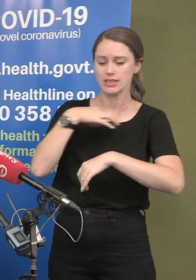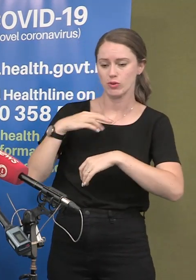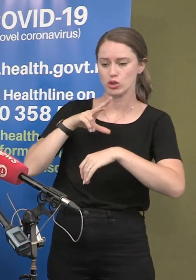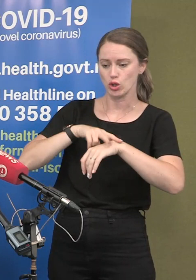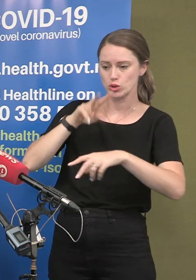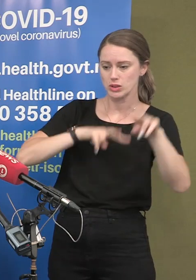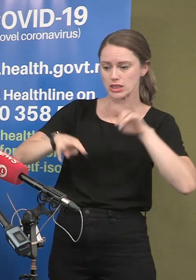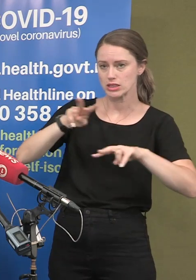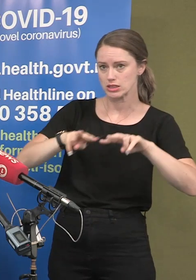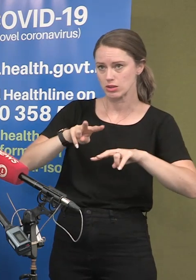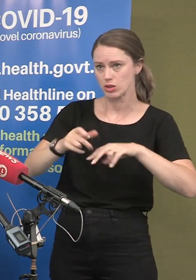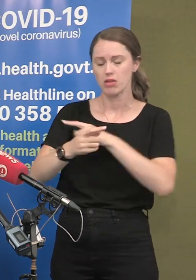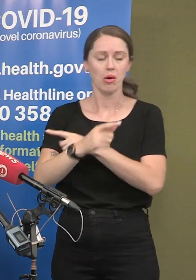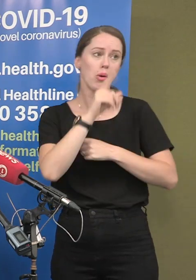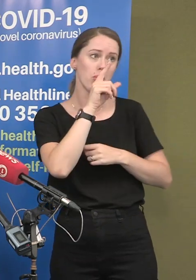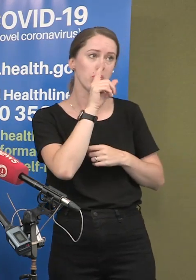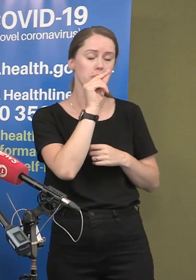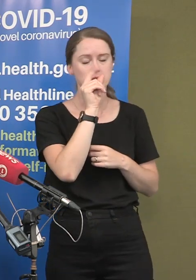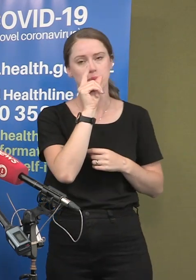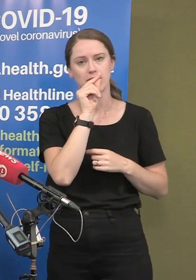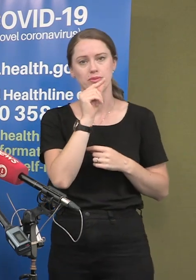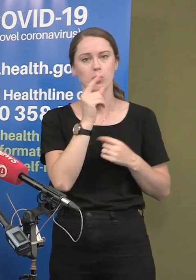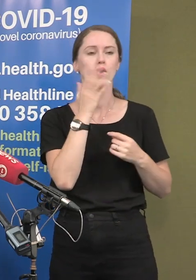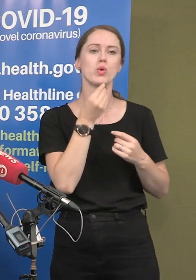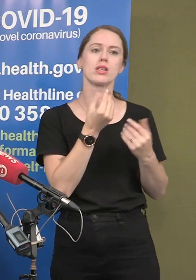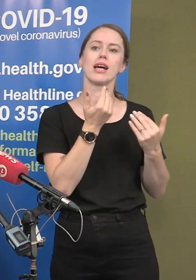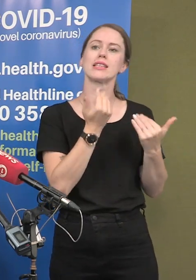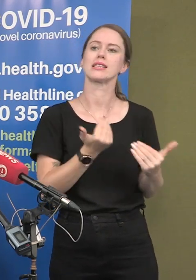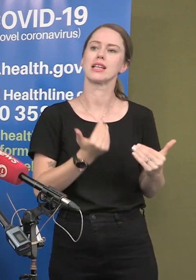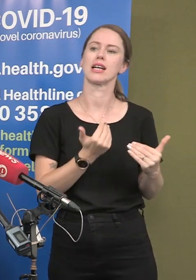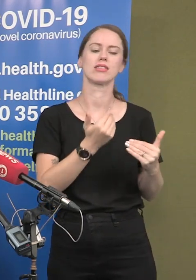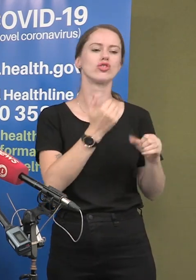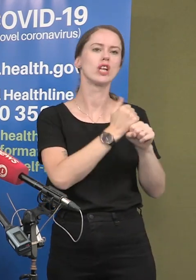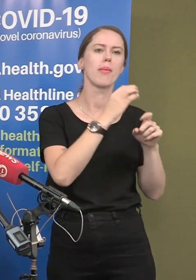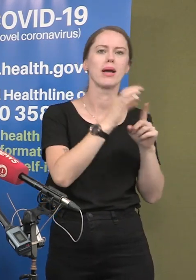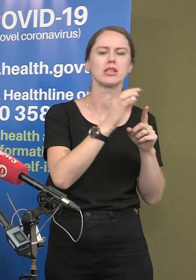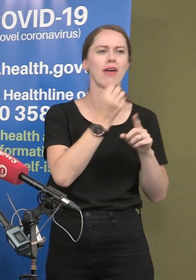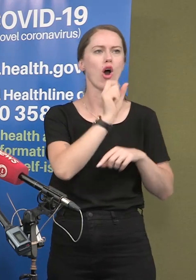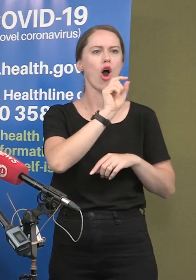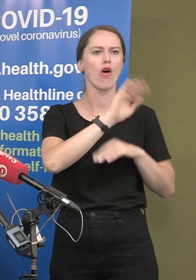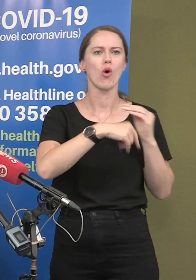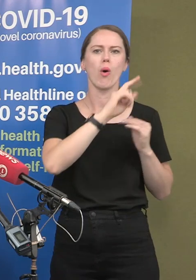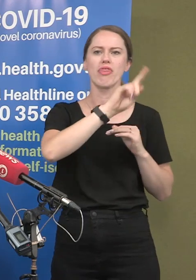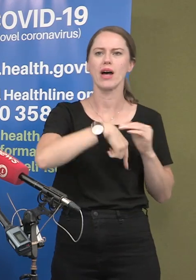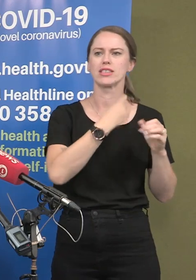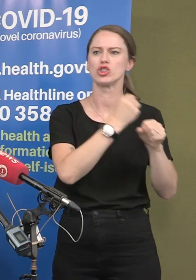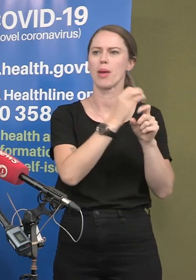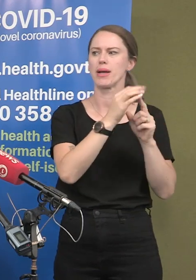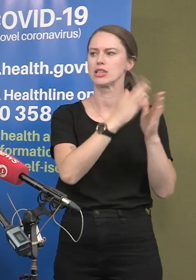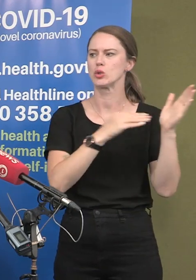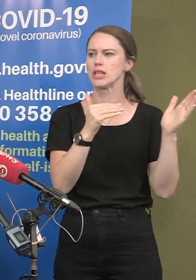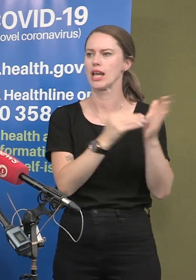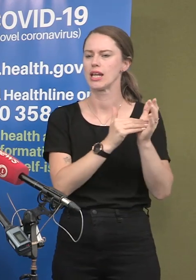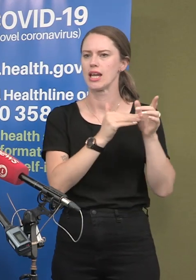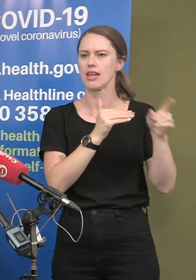table. Our first priority is to use our existing primary care infrastructure, which is general practice. We've got over 1,000 practices in New Zealand. They've